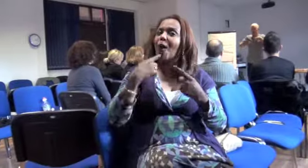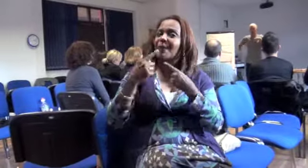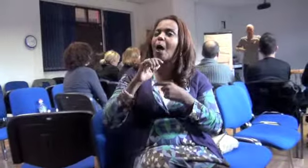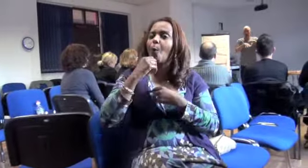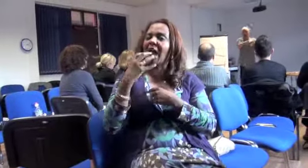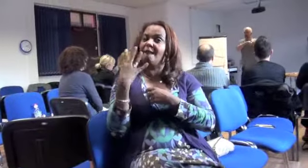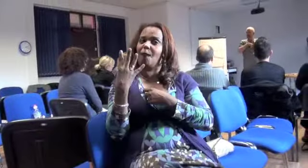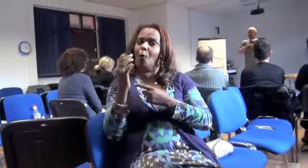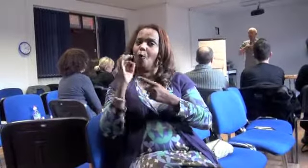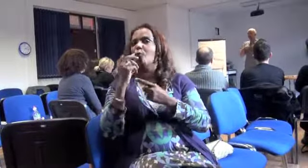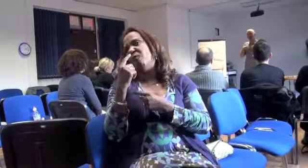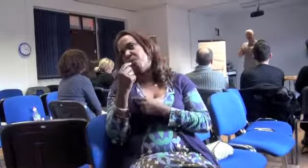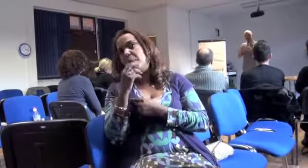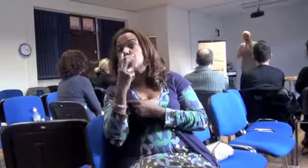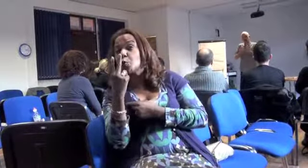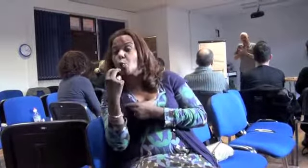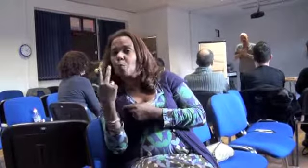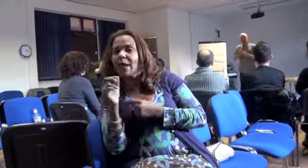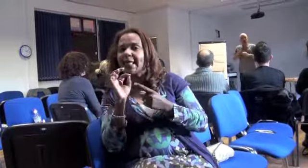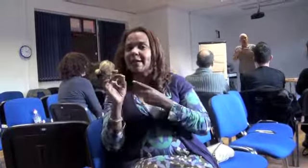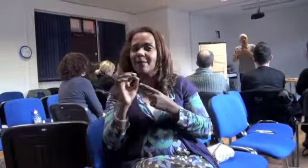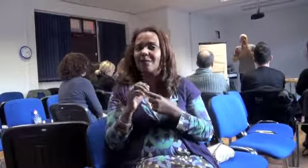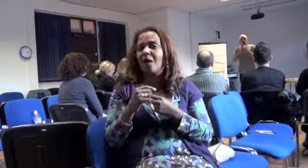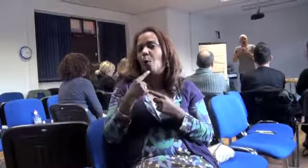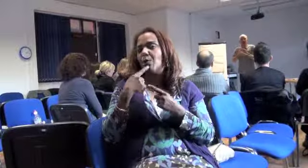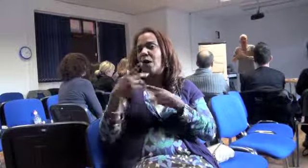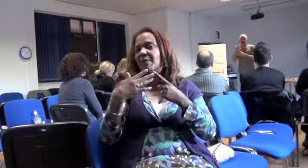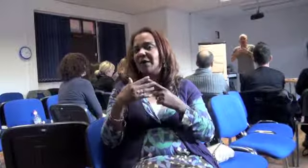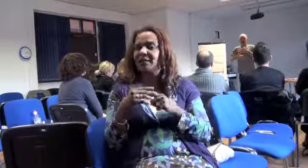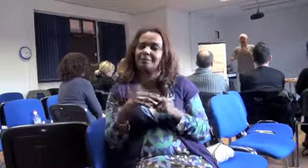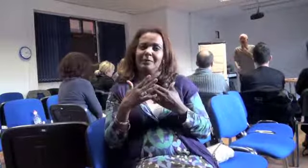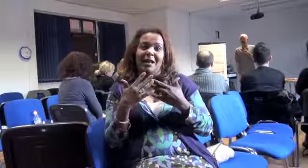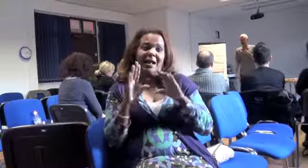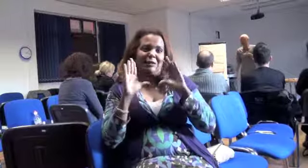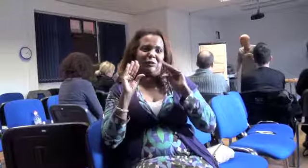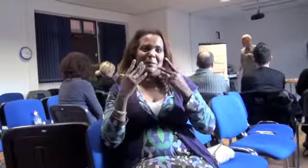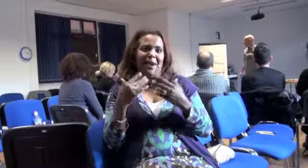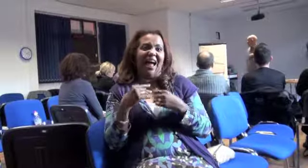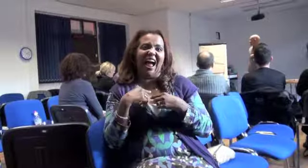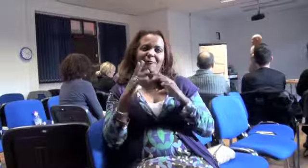We have some really great interviews coming up, but for now, let's leave them to it.